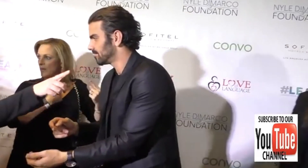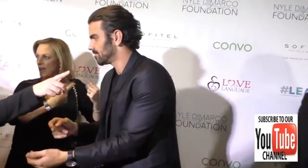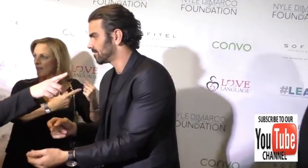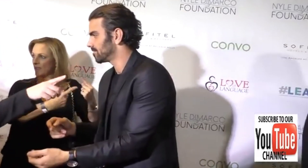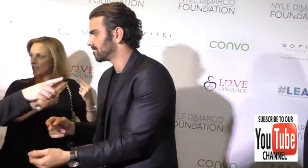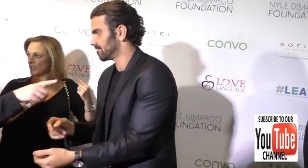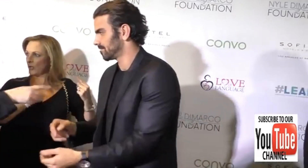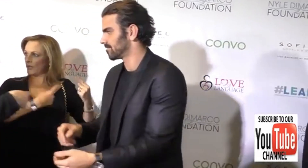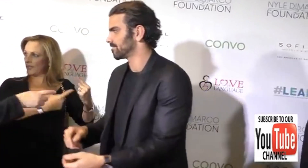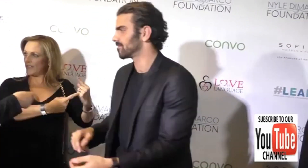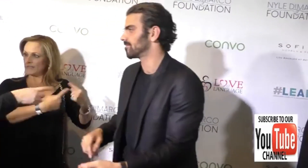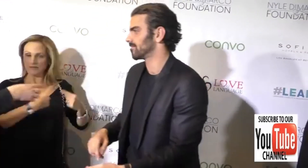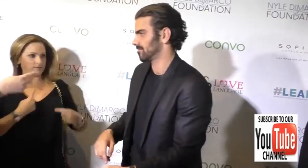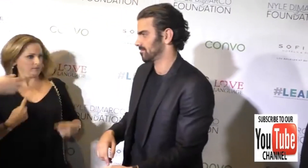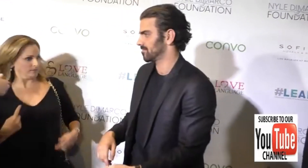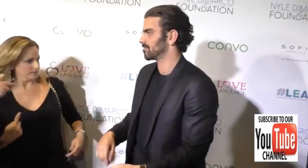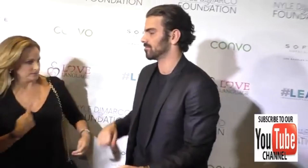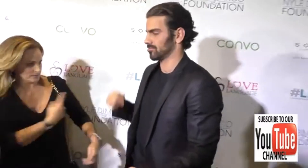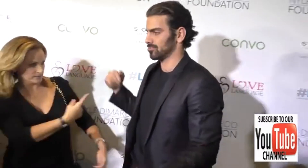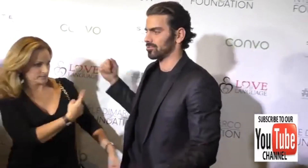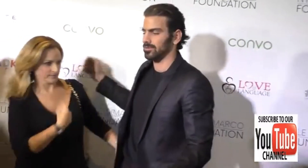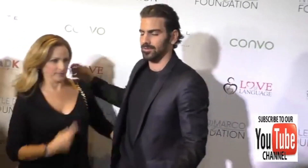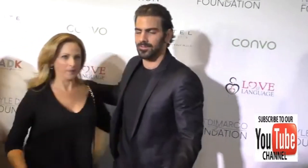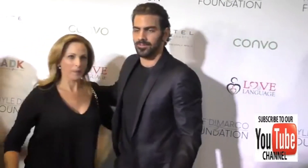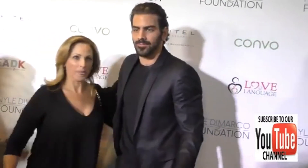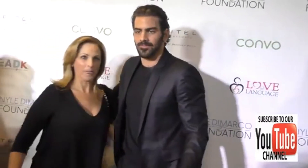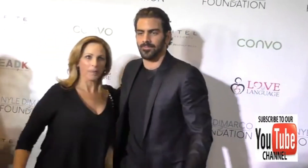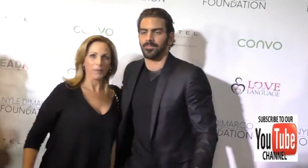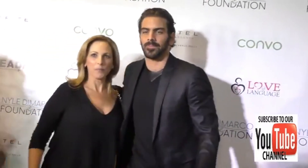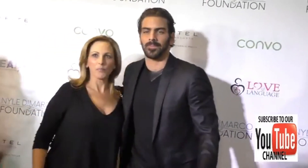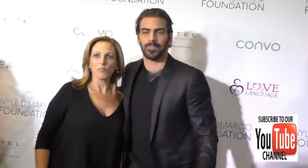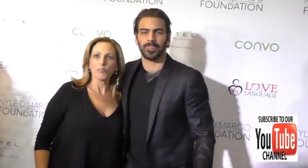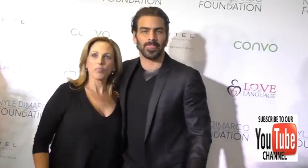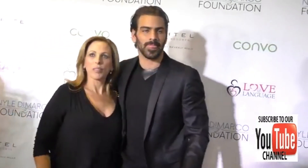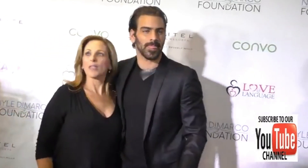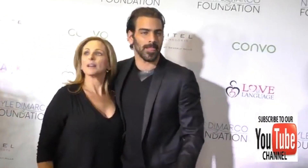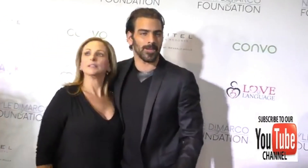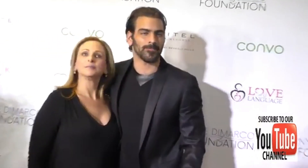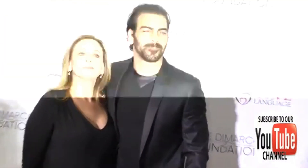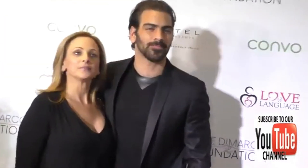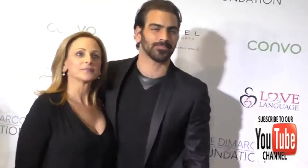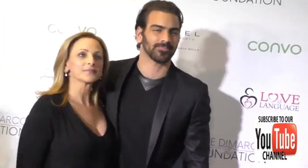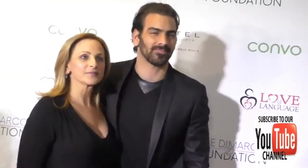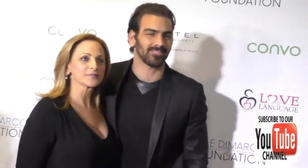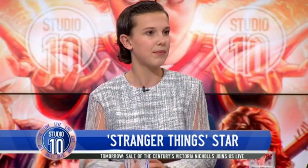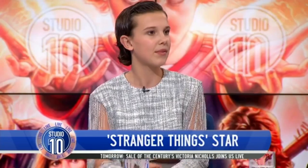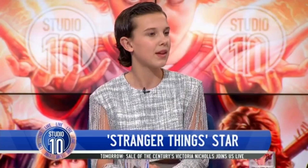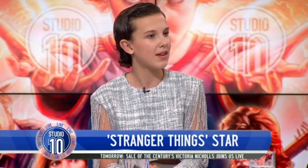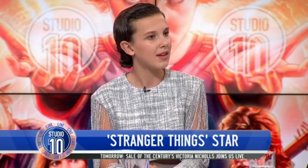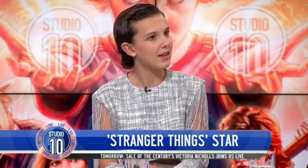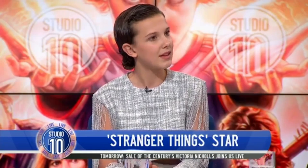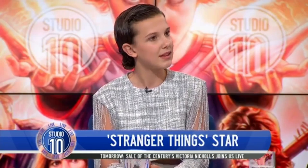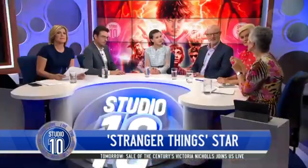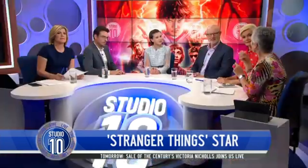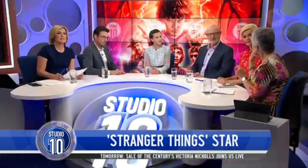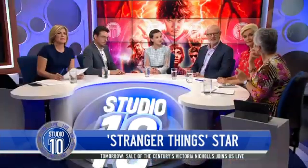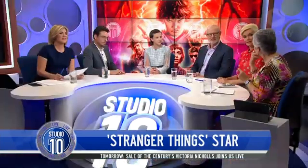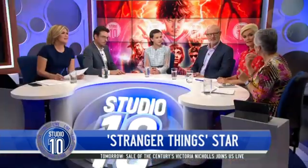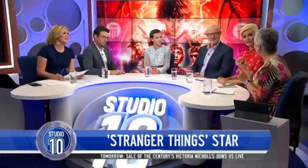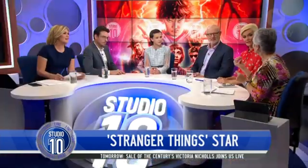other celebrities, including Henry Winkler and Jack Jason, her longtime interpreter. Next, Millie Bobby